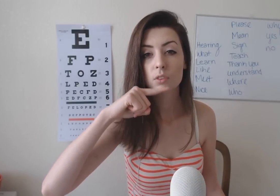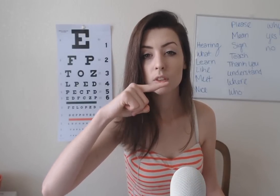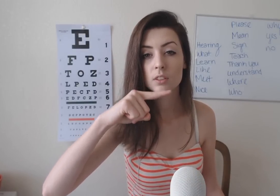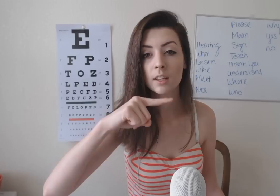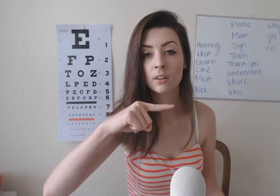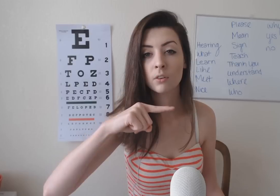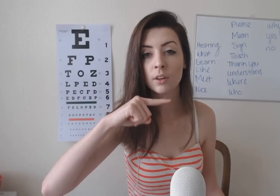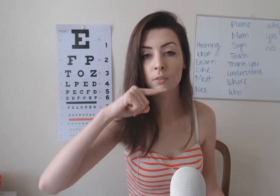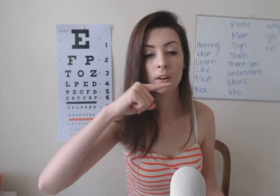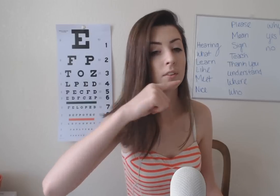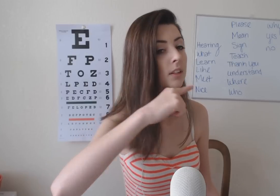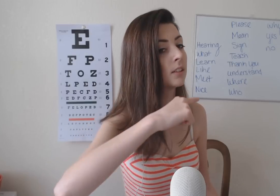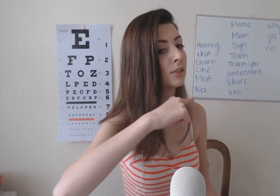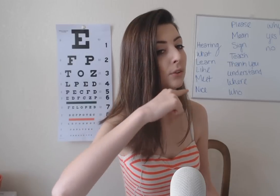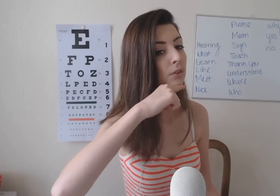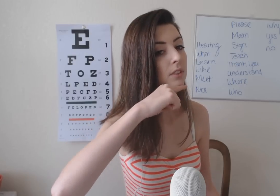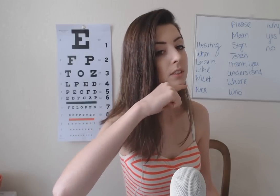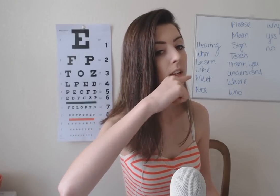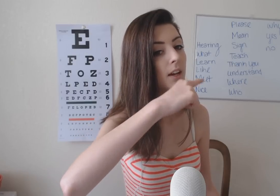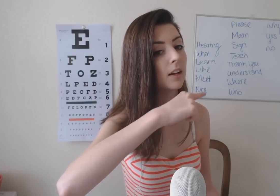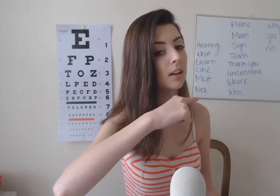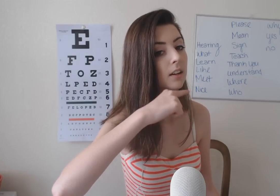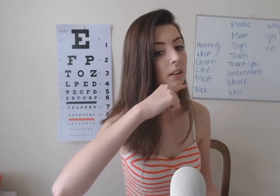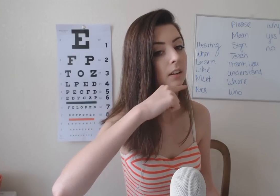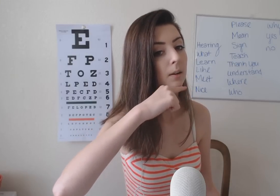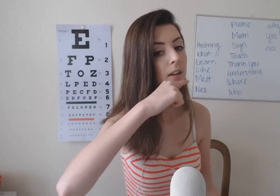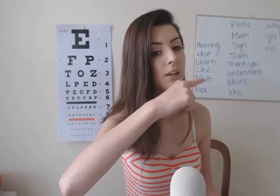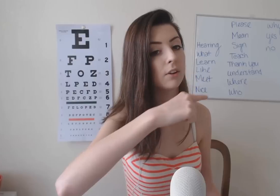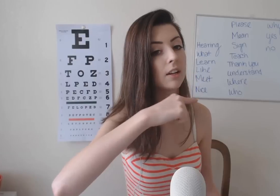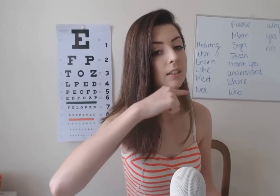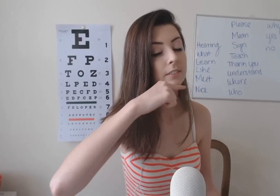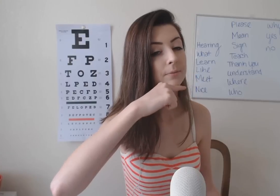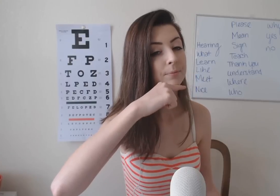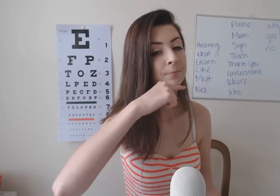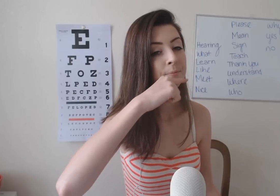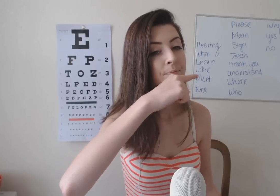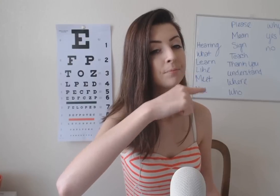just kind of going around in circles. Hearing.